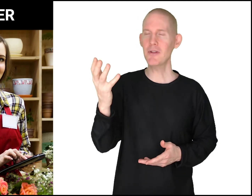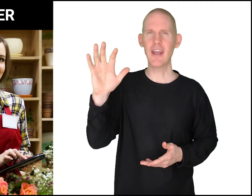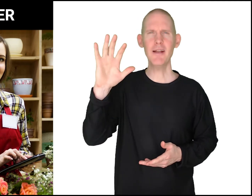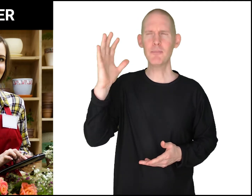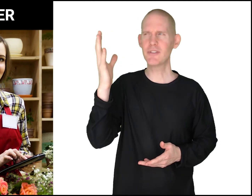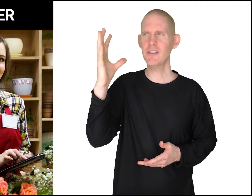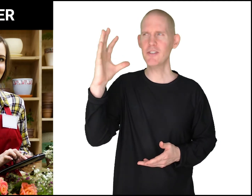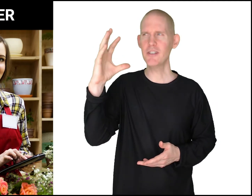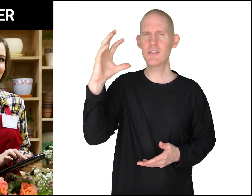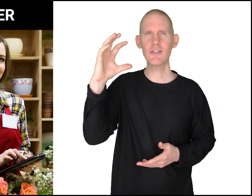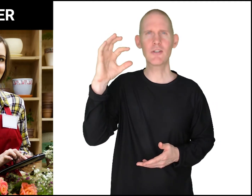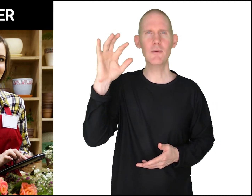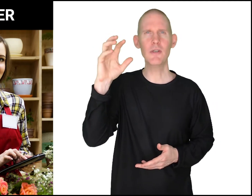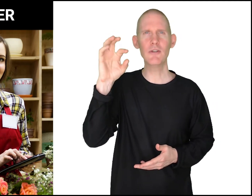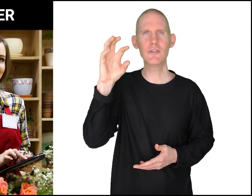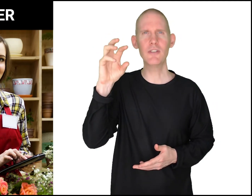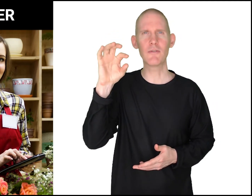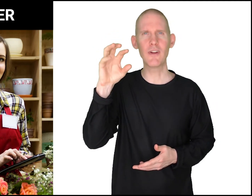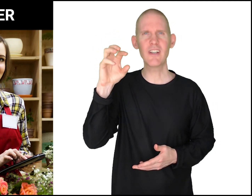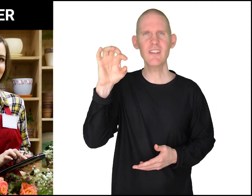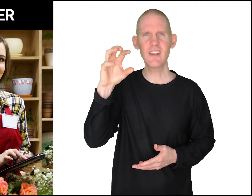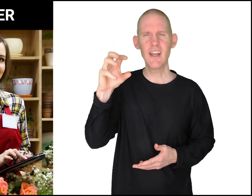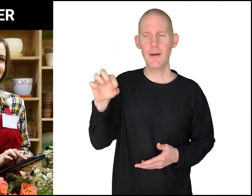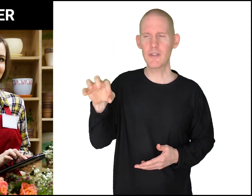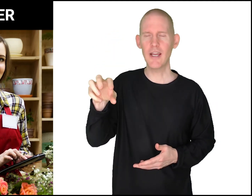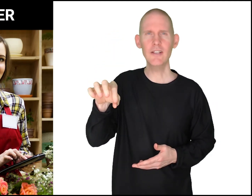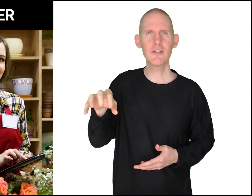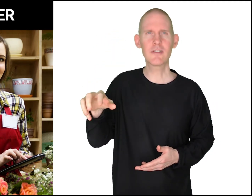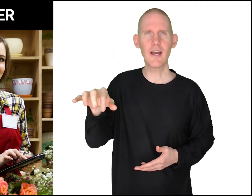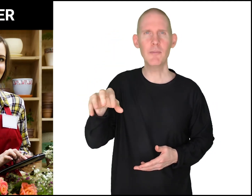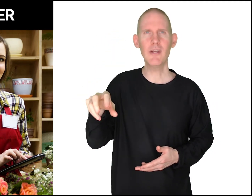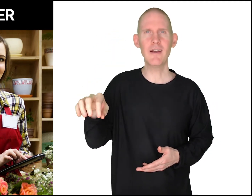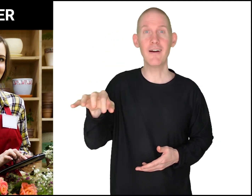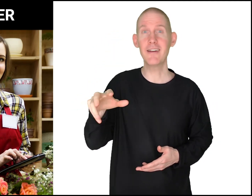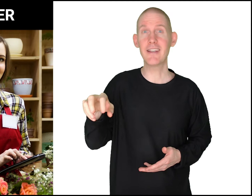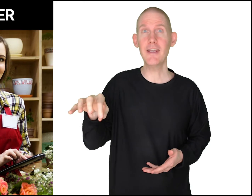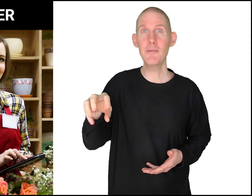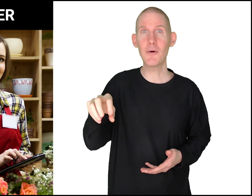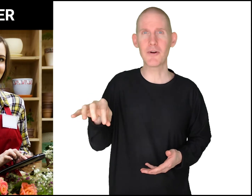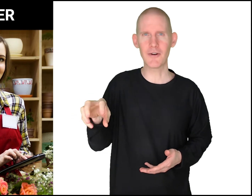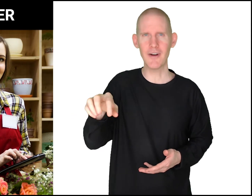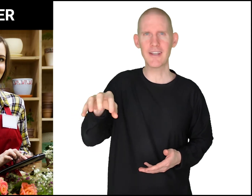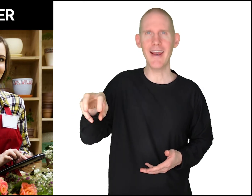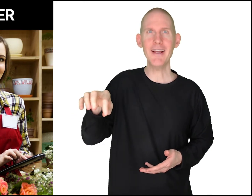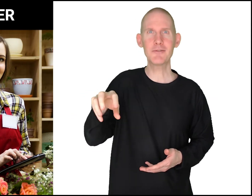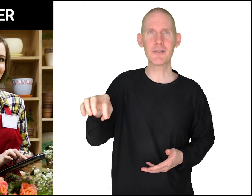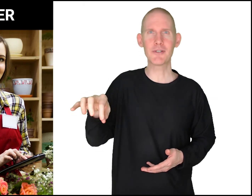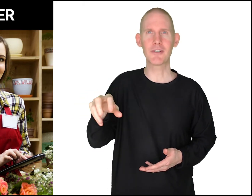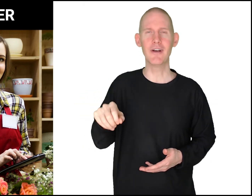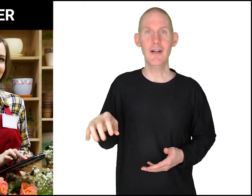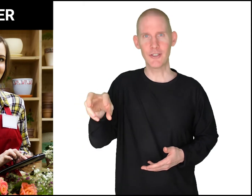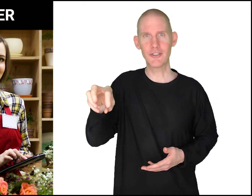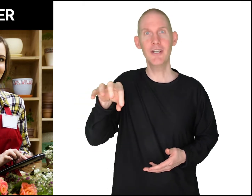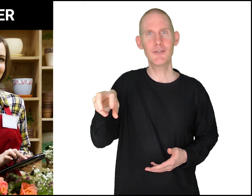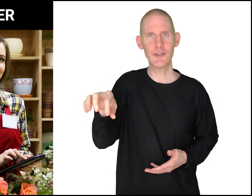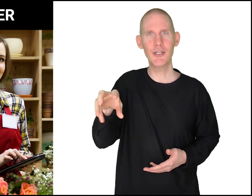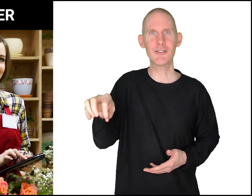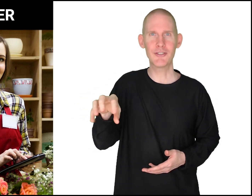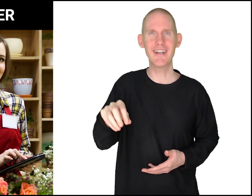hand position is just going to be using your fingers. Pretend you're typing on a keyboard or on a cash register, cha-ching, cha-ching, cha-ching,